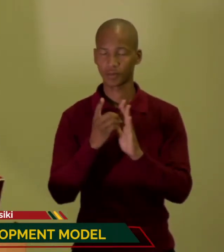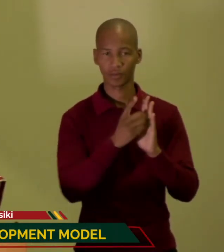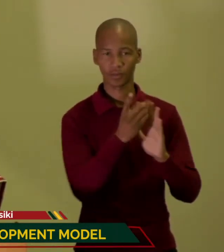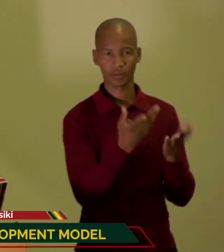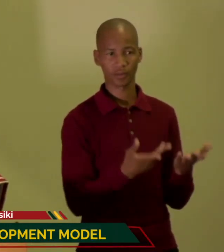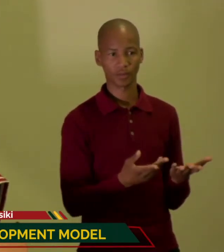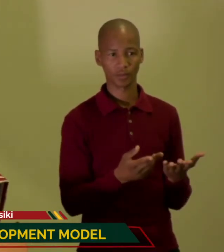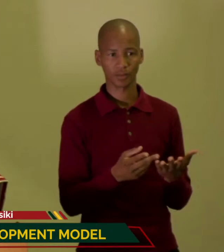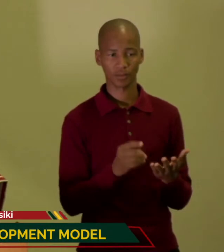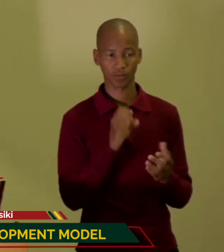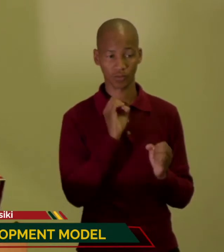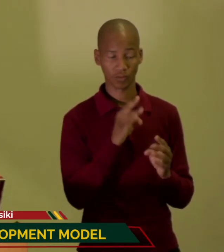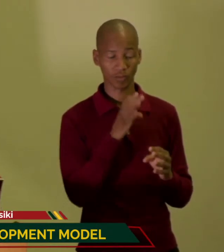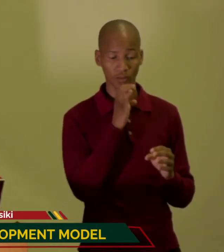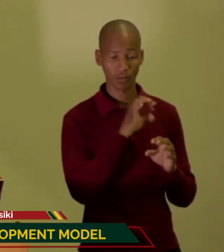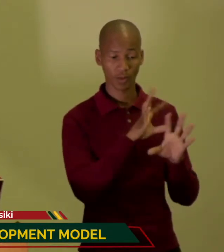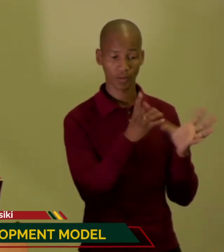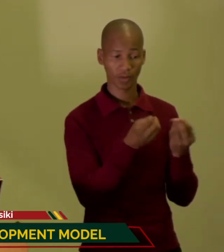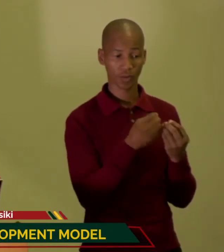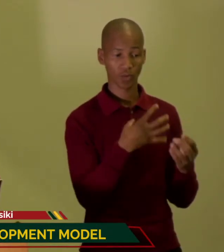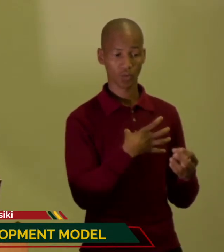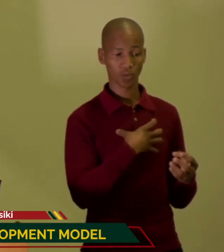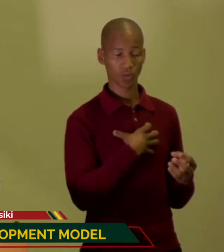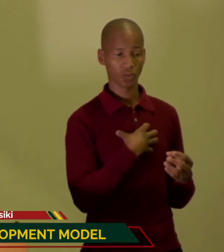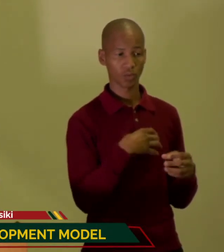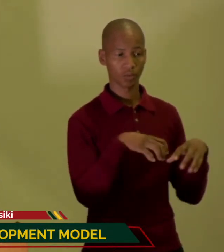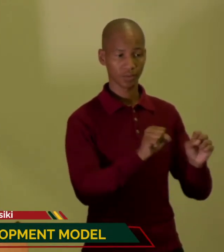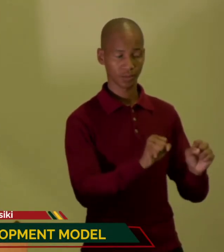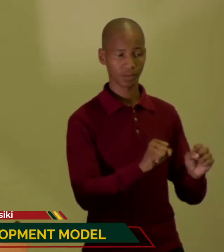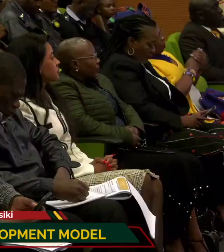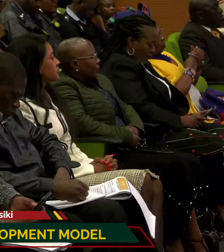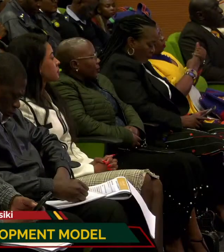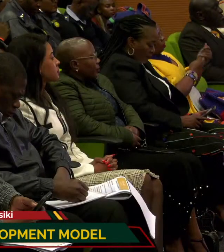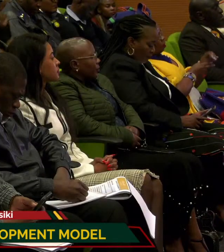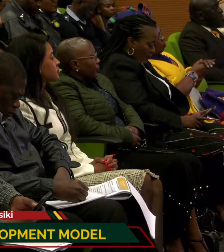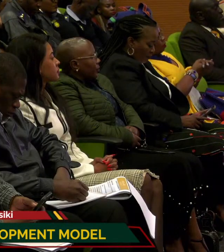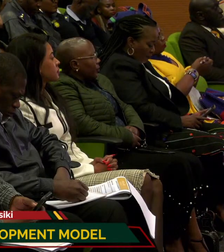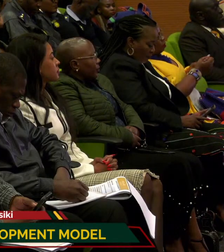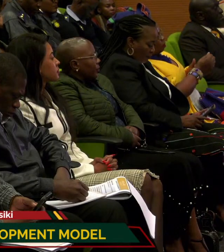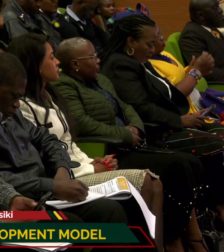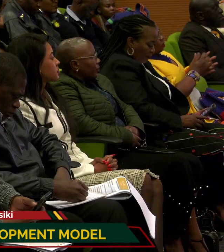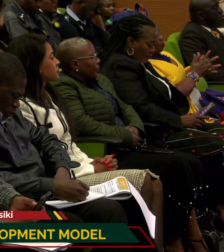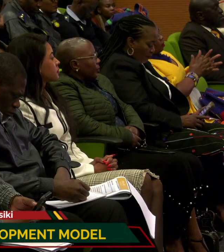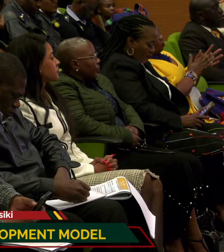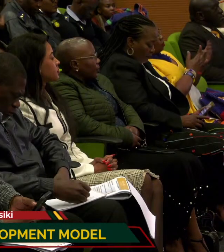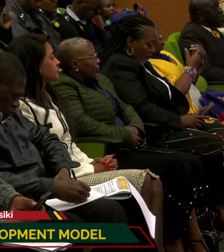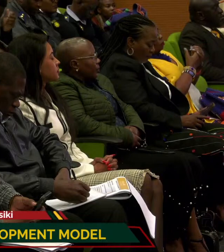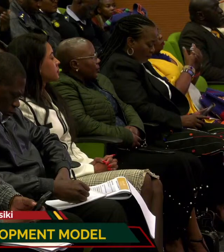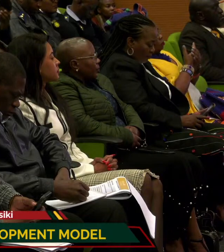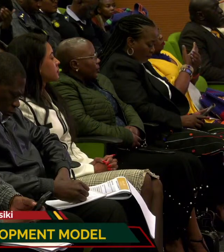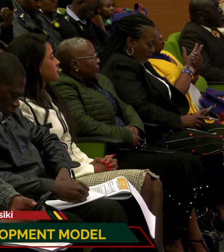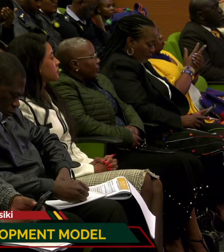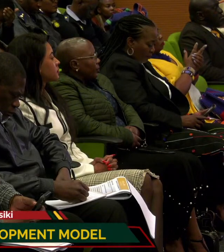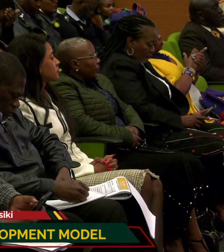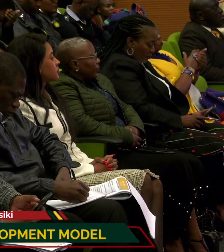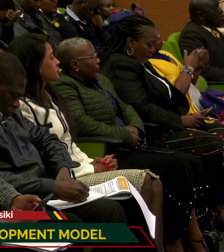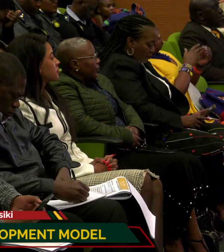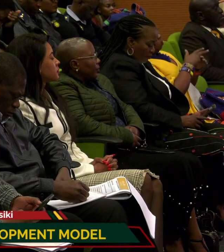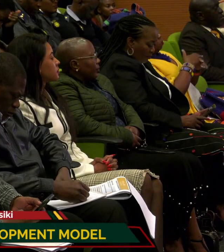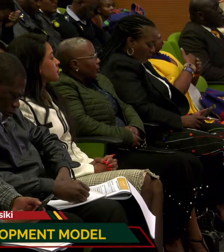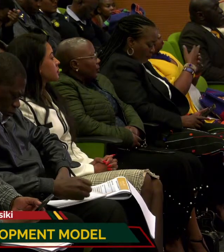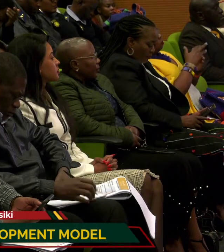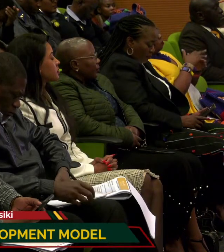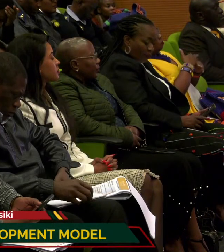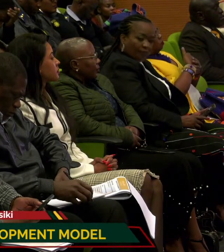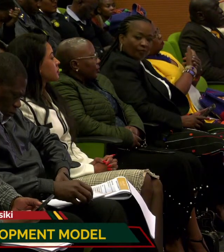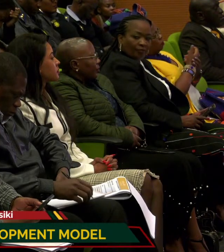that will be owned by the black people of this province. That is our mandate in the sixth